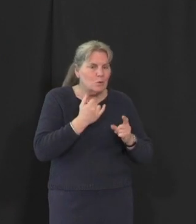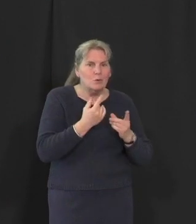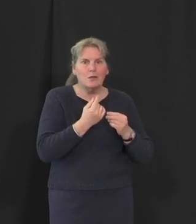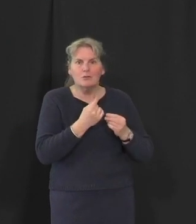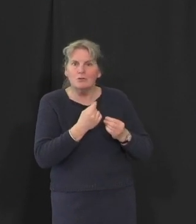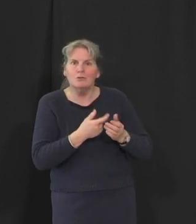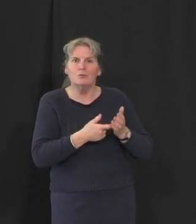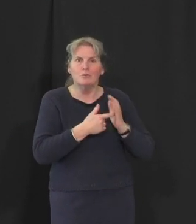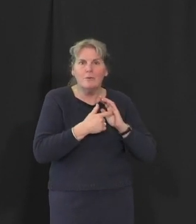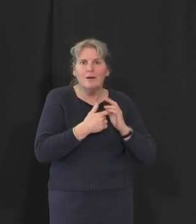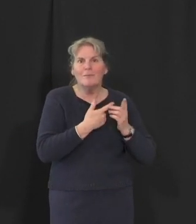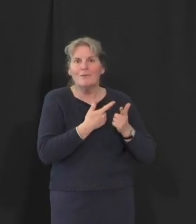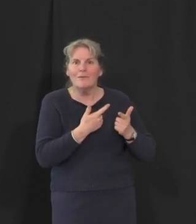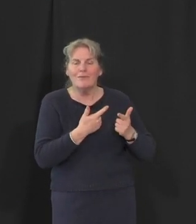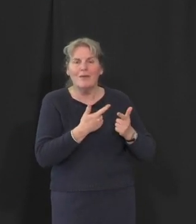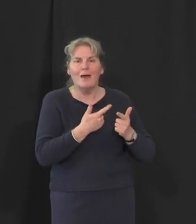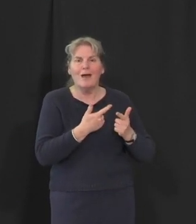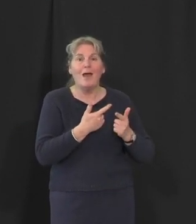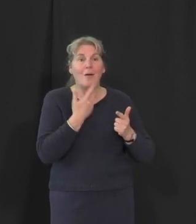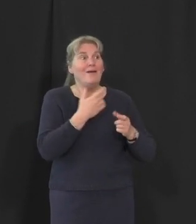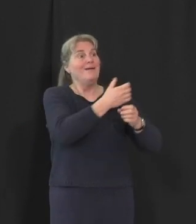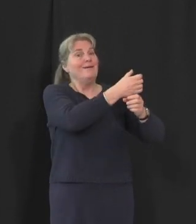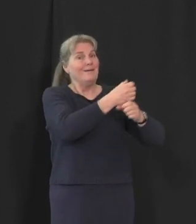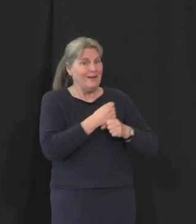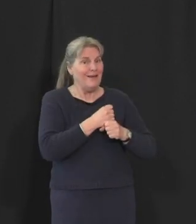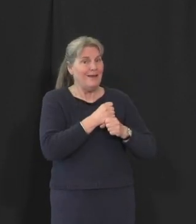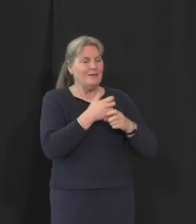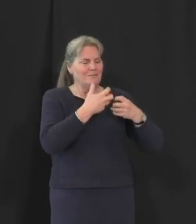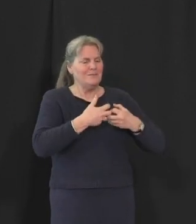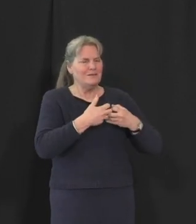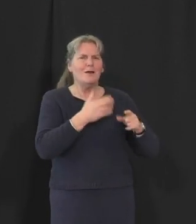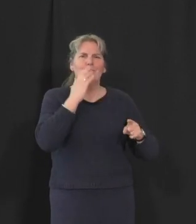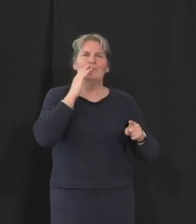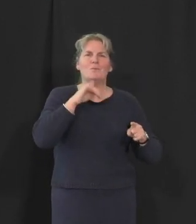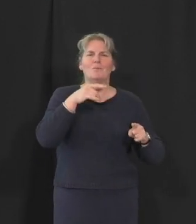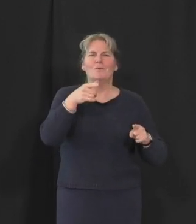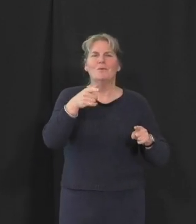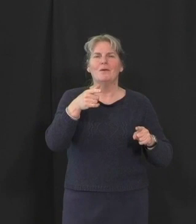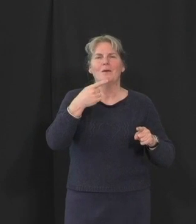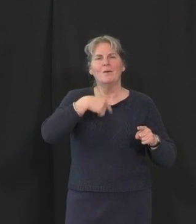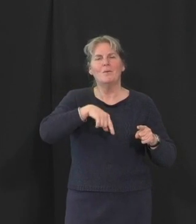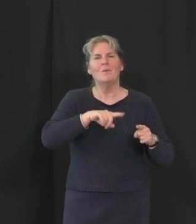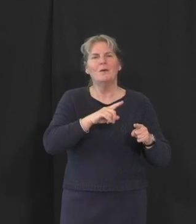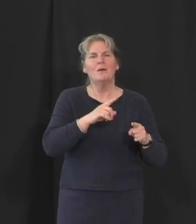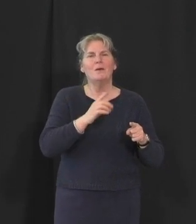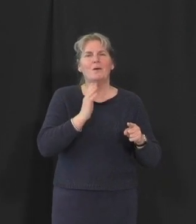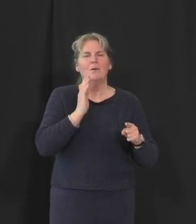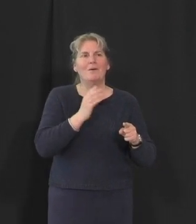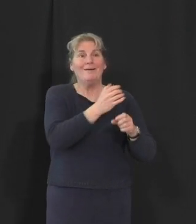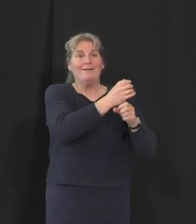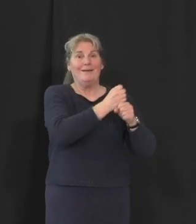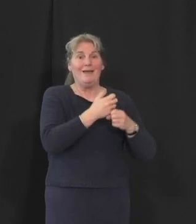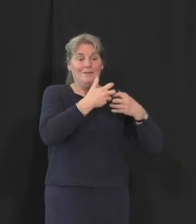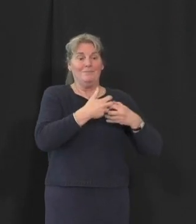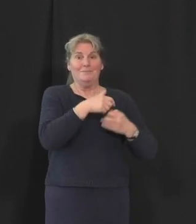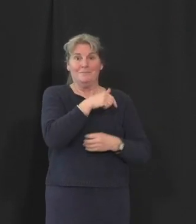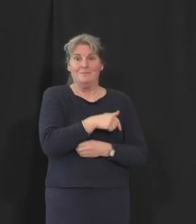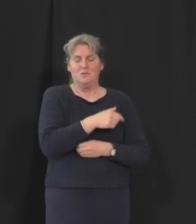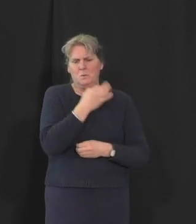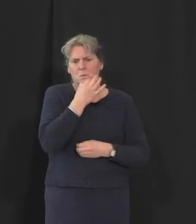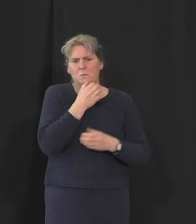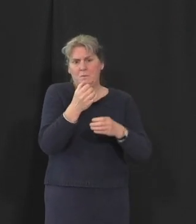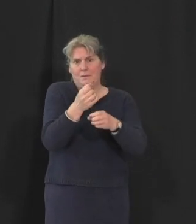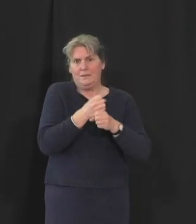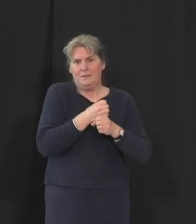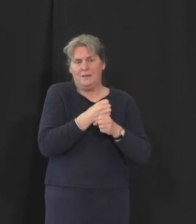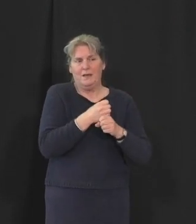and as we get closer to actually acquiring the machine. I will say though, although we will likely acquire the machine in the very near